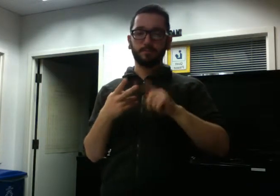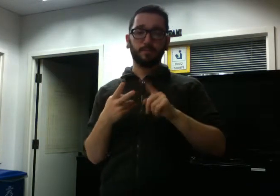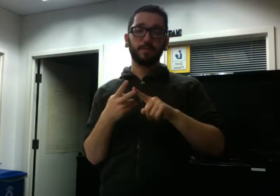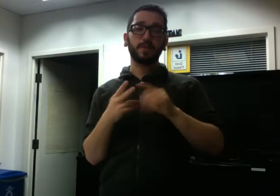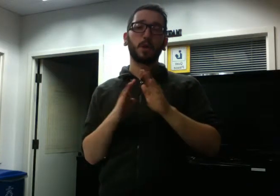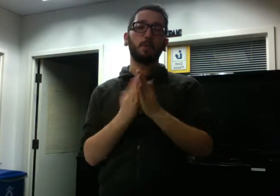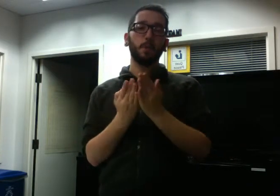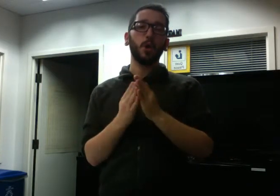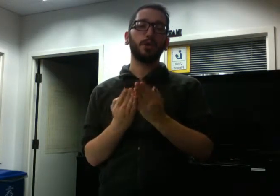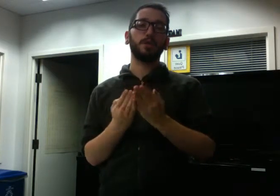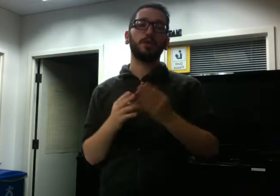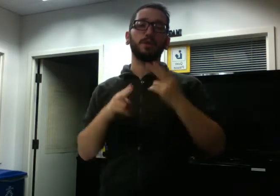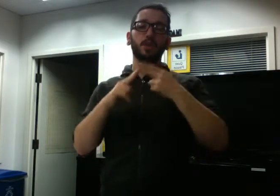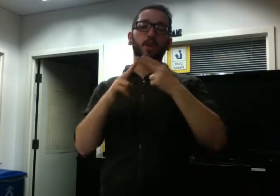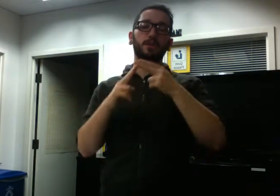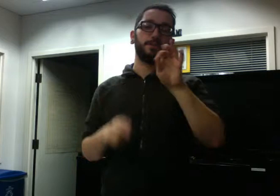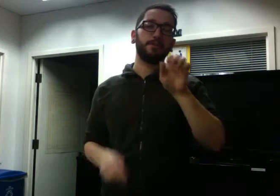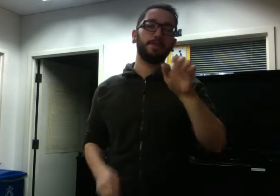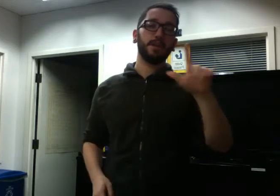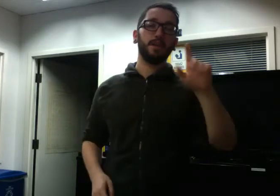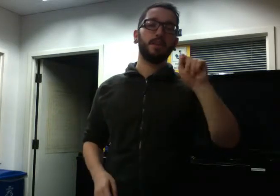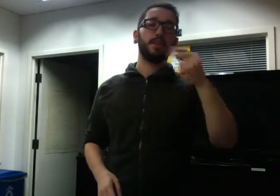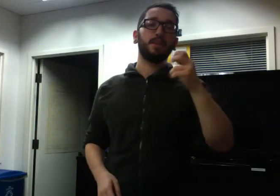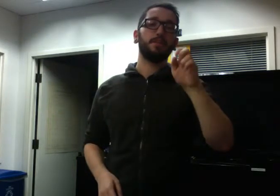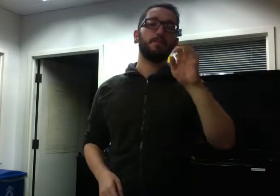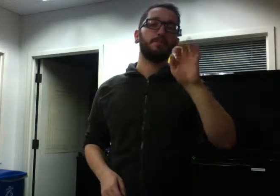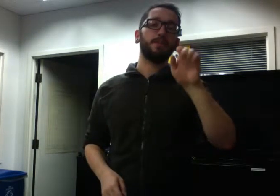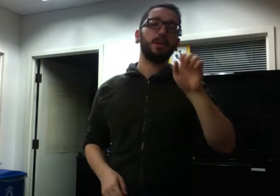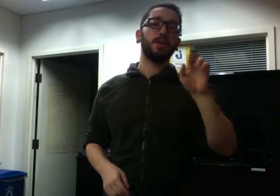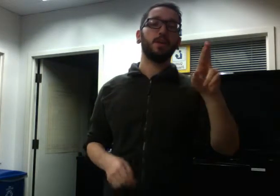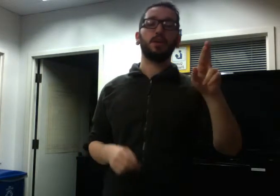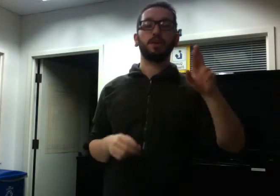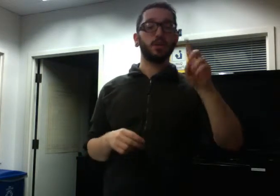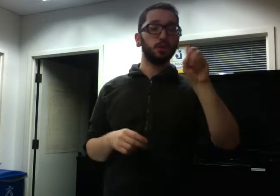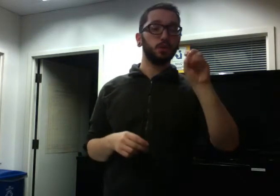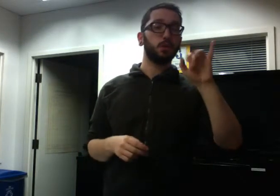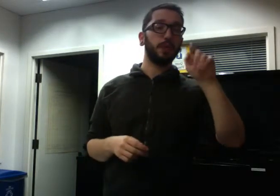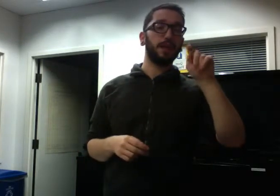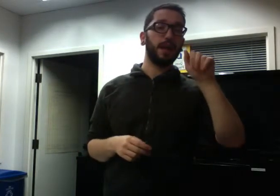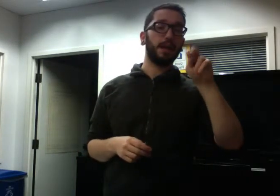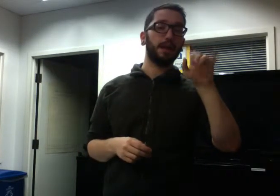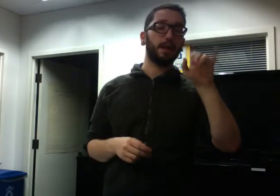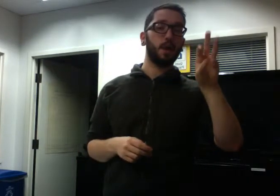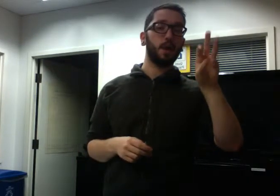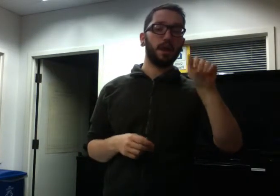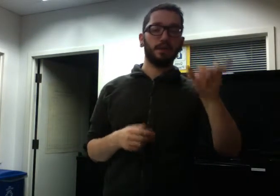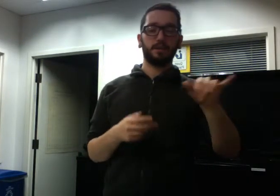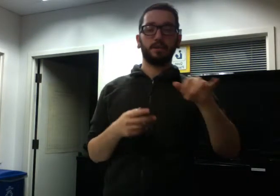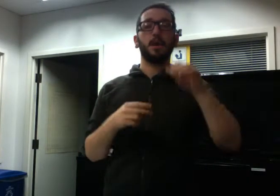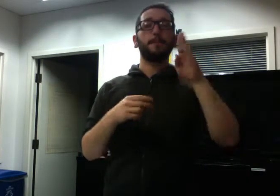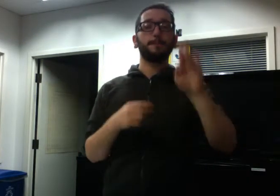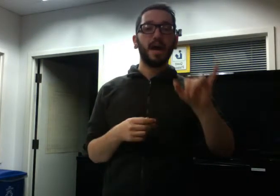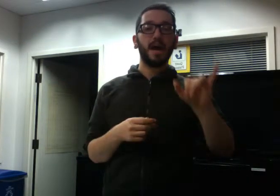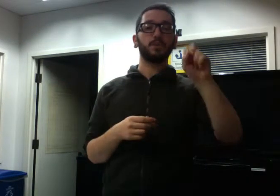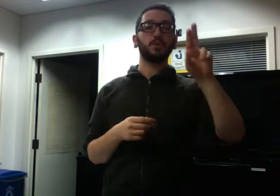entitled Feel the Fear and Do It Anyway by Susan Jeffers, Life is an Attitude